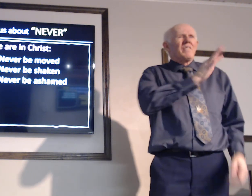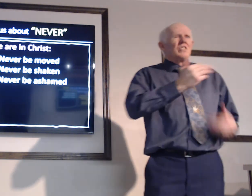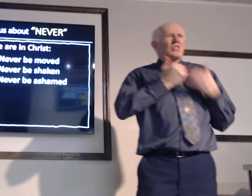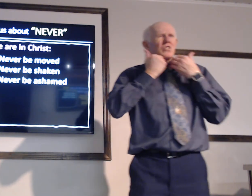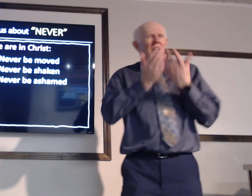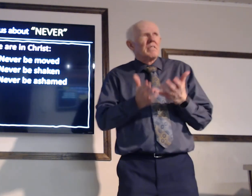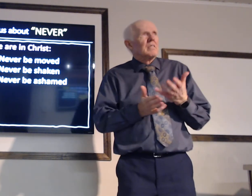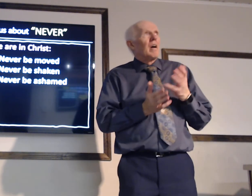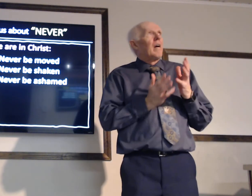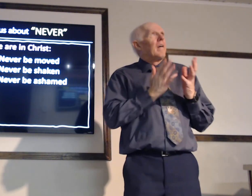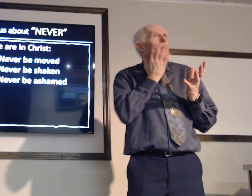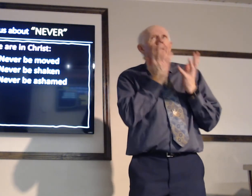Never be ashamed,